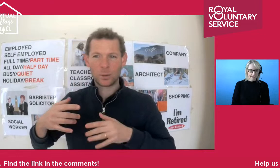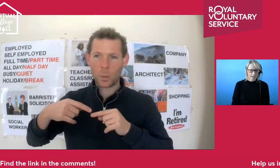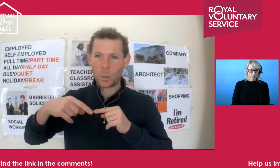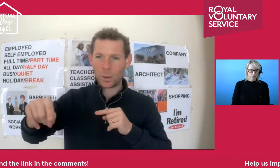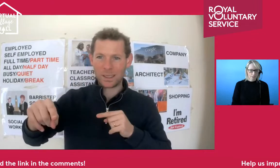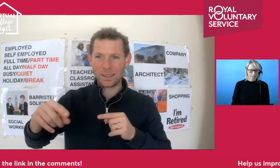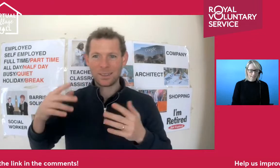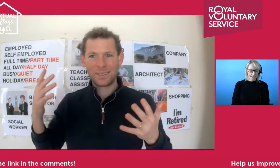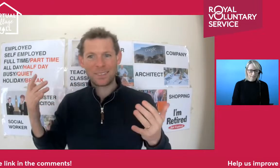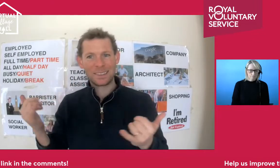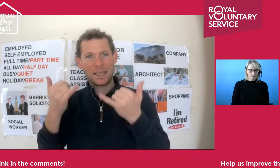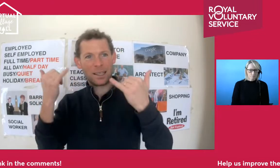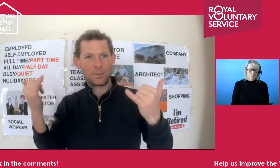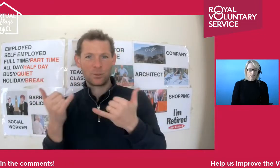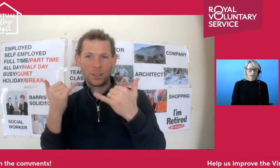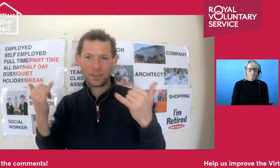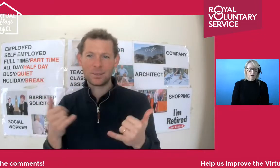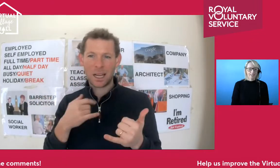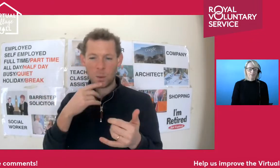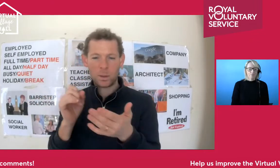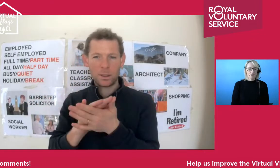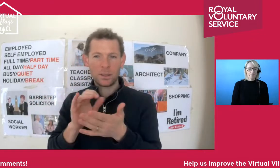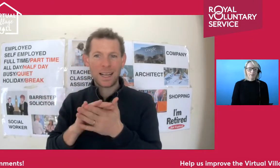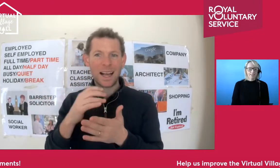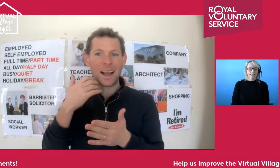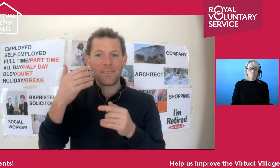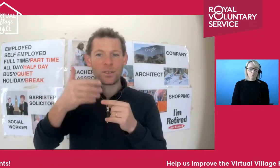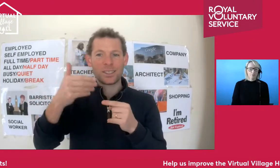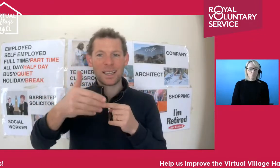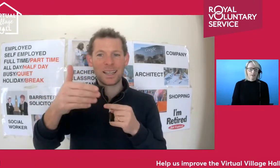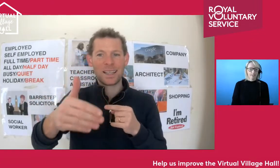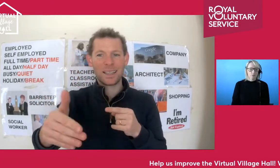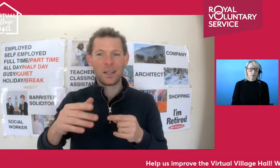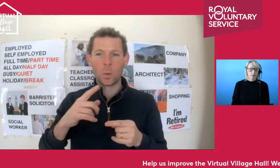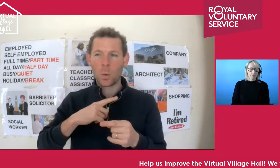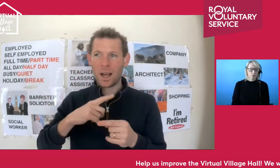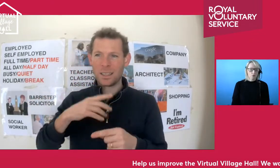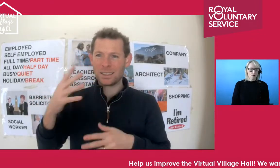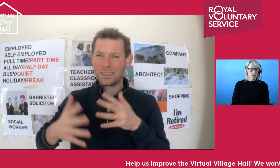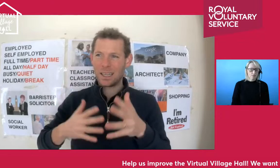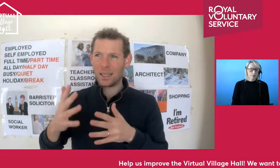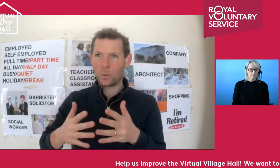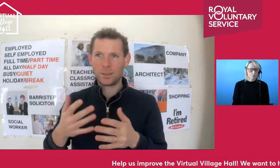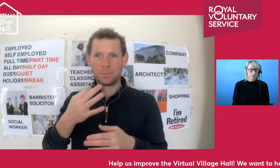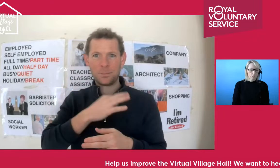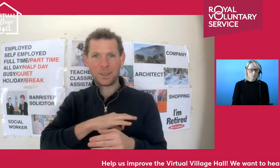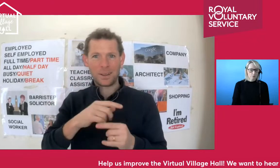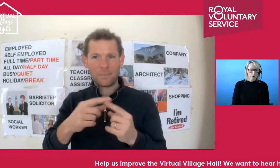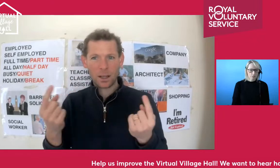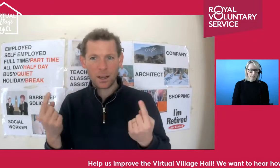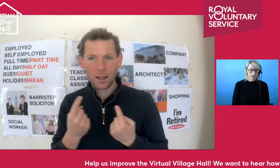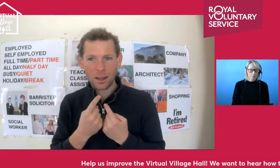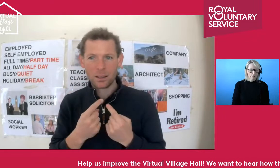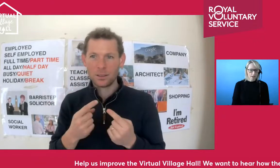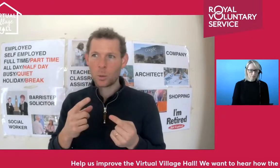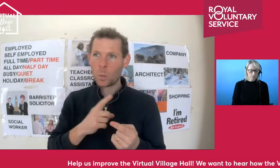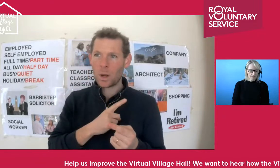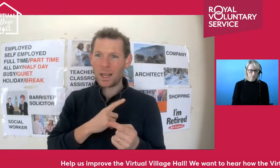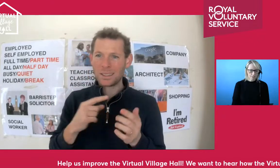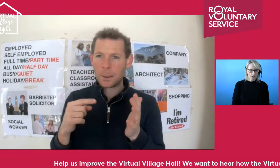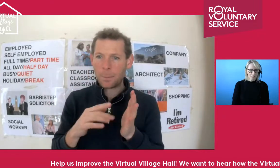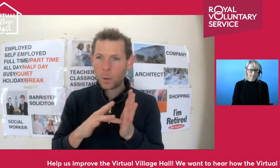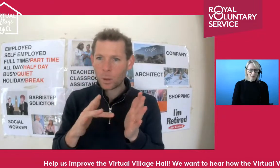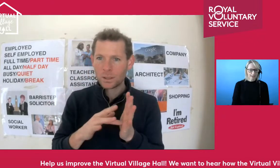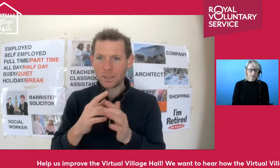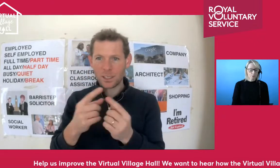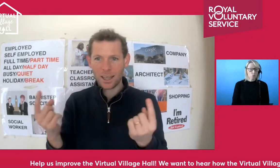about Sign Language Week. And it's a very big celebratory week, so I'll put on some information about the benefits of